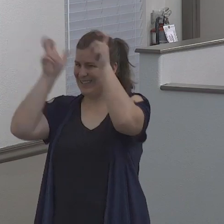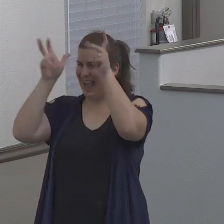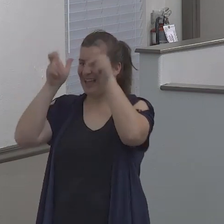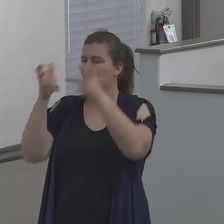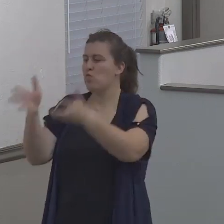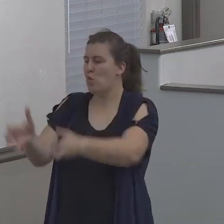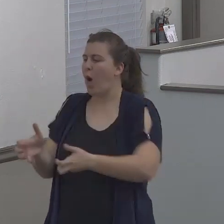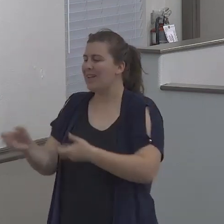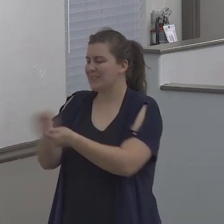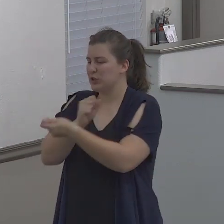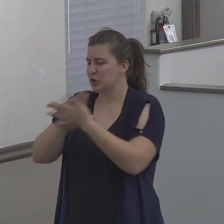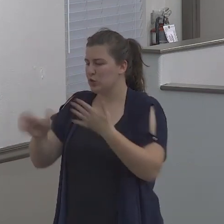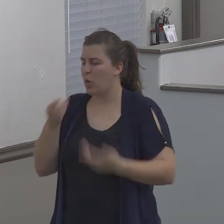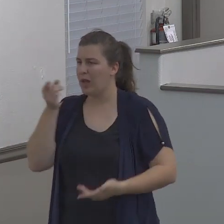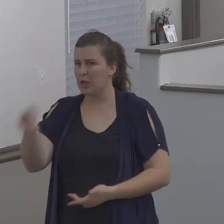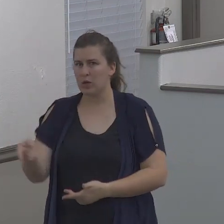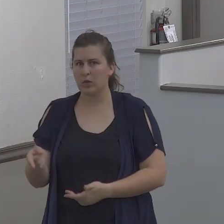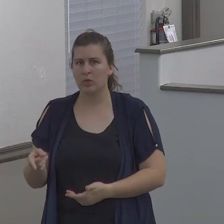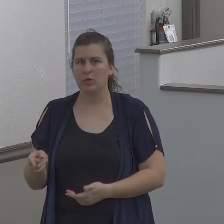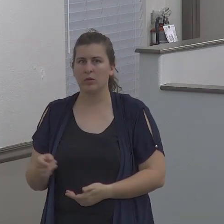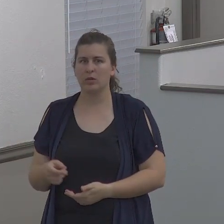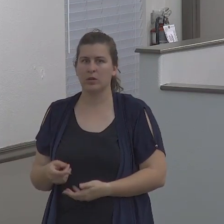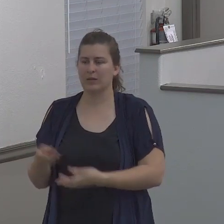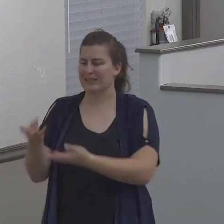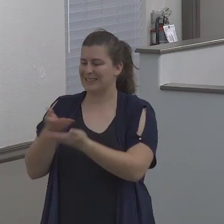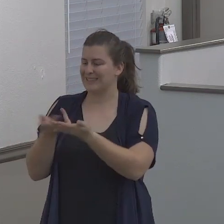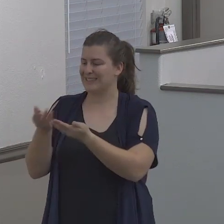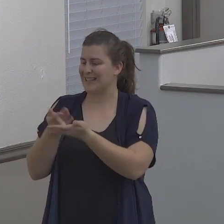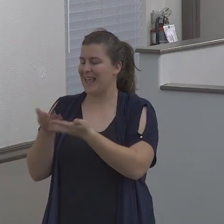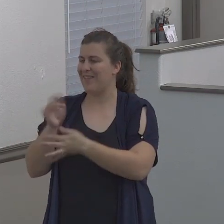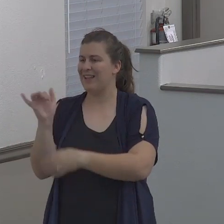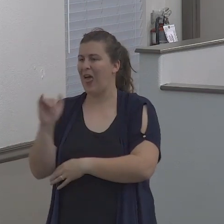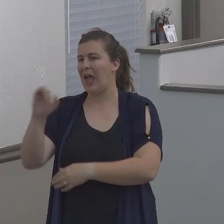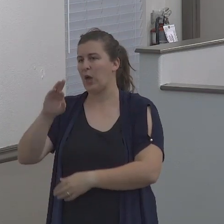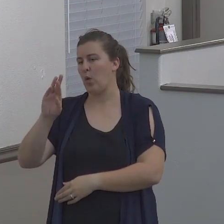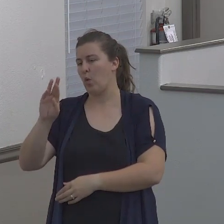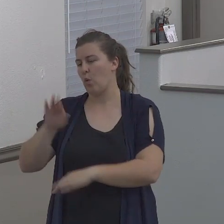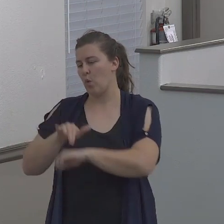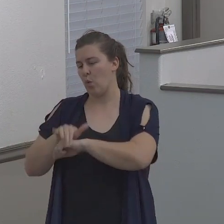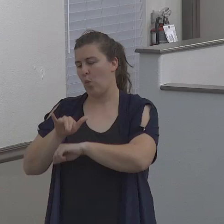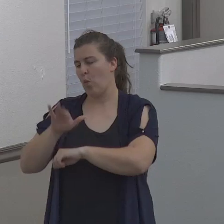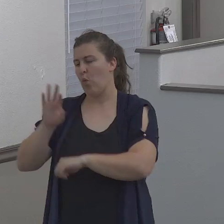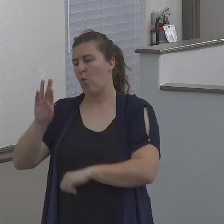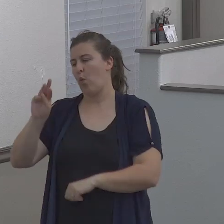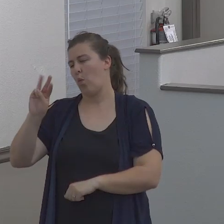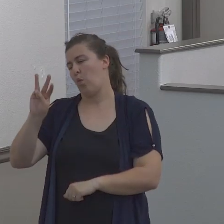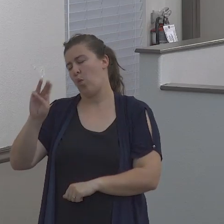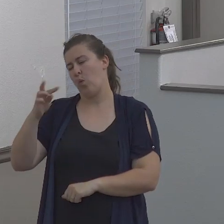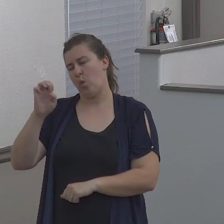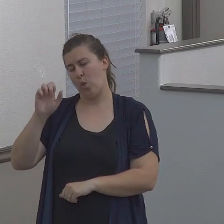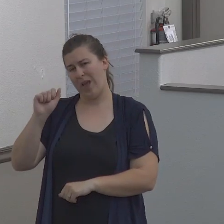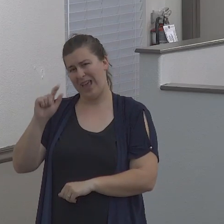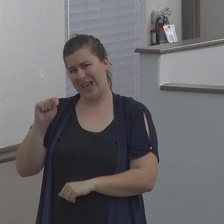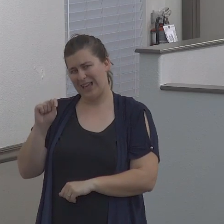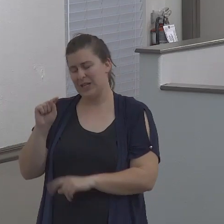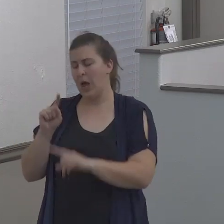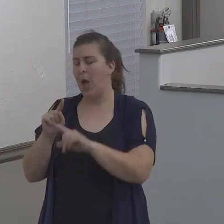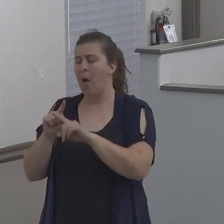told Peter, Satan hath desired to sift you as wheat, but I prayed for